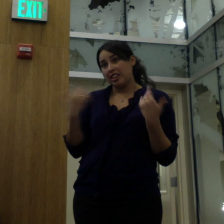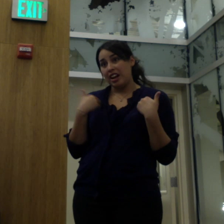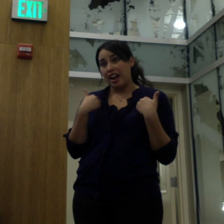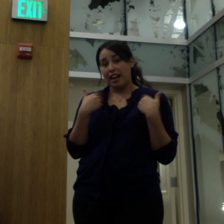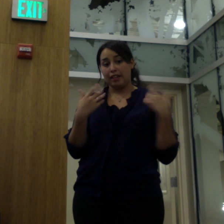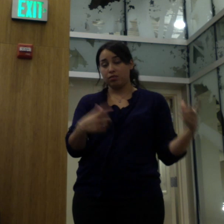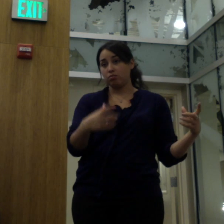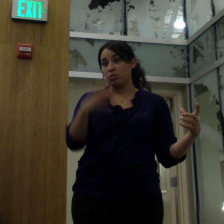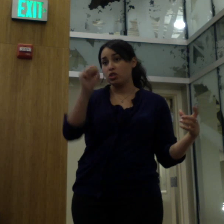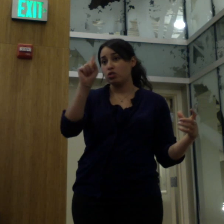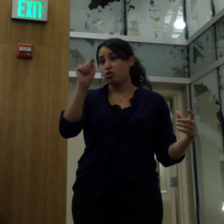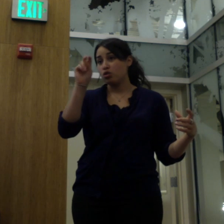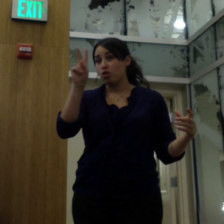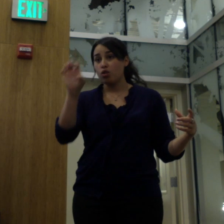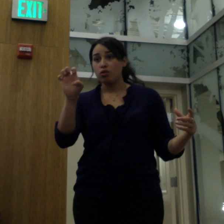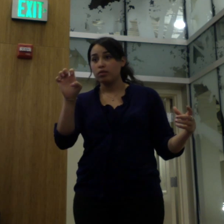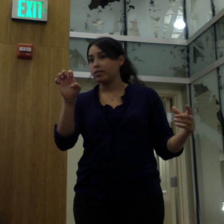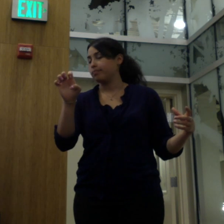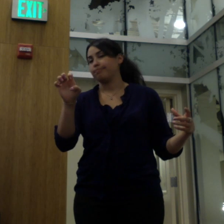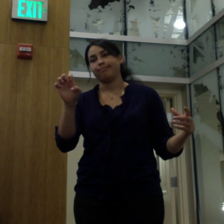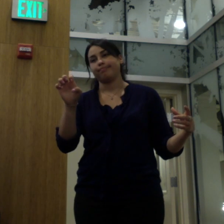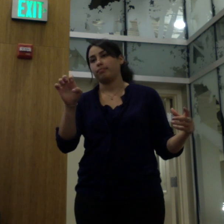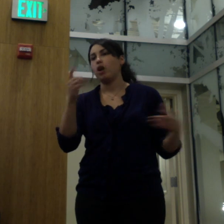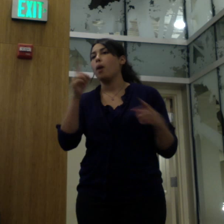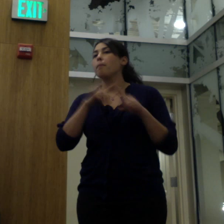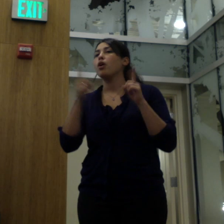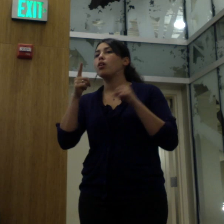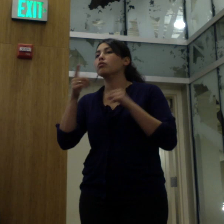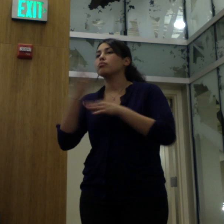stove? No. What would I use?